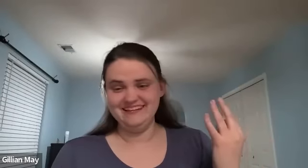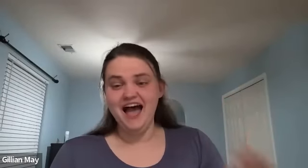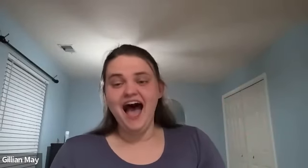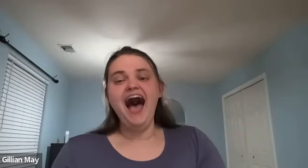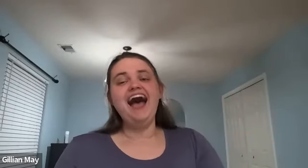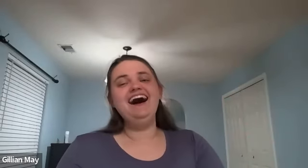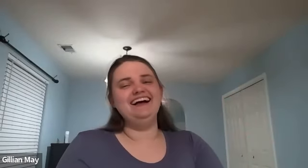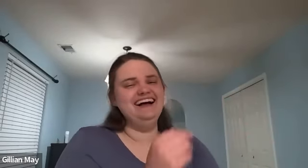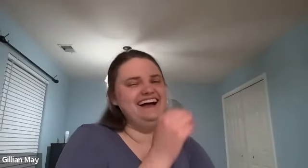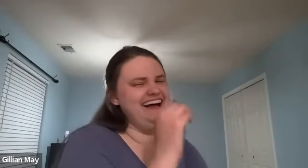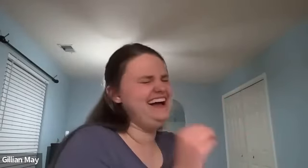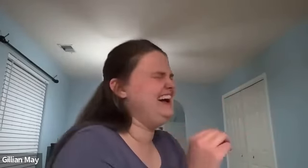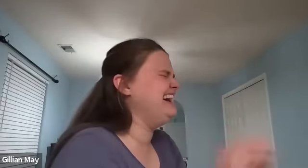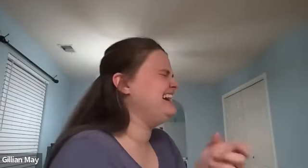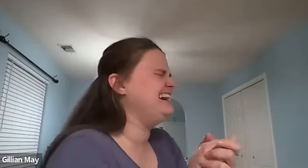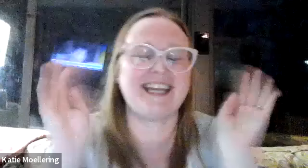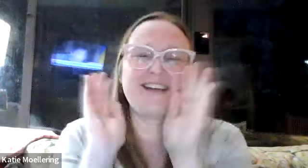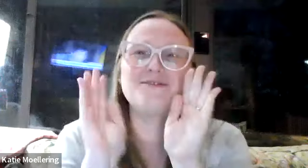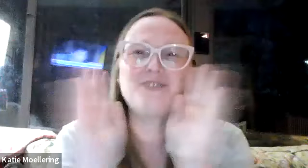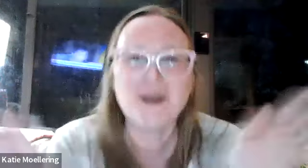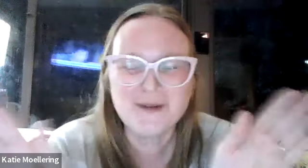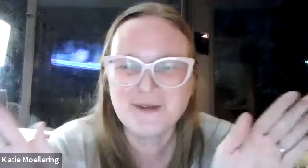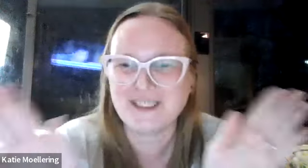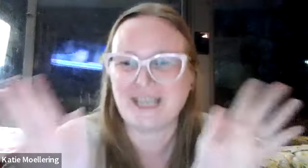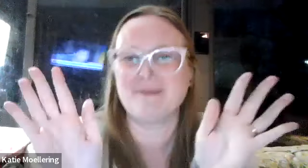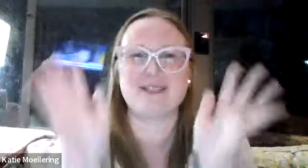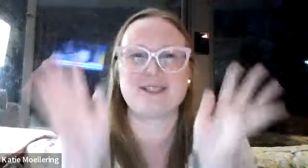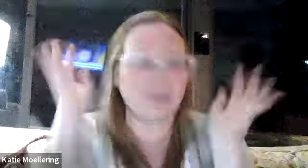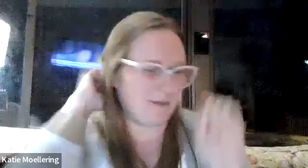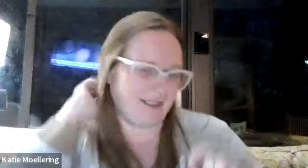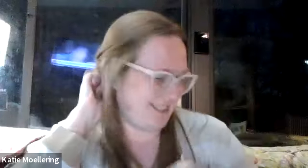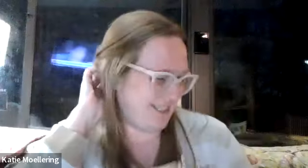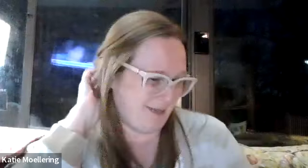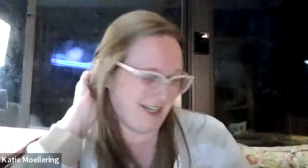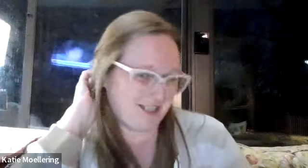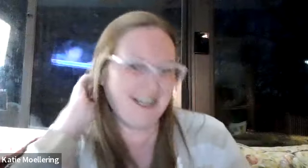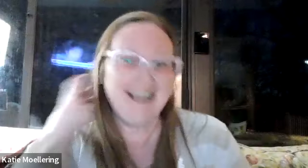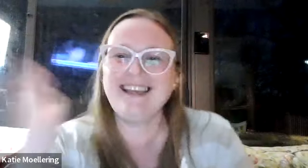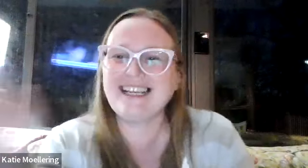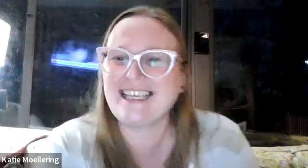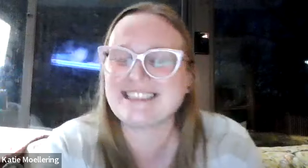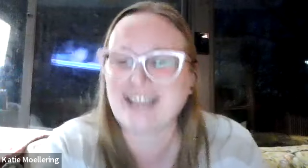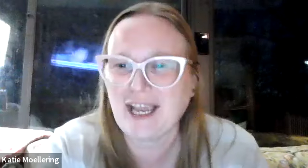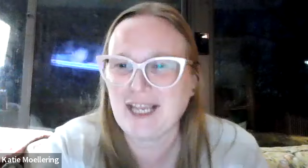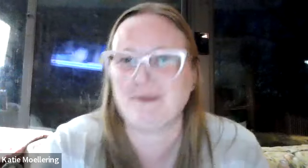like, Forget it. I don't know the daggum days of the week, apparently. Oh my gosh. And I can't